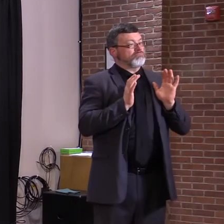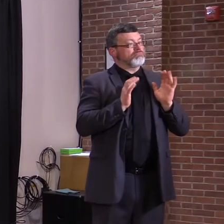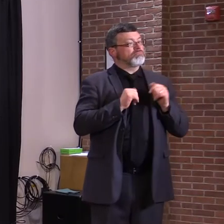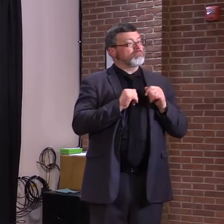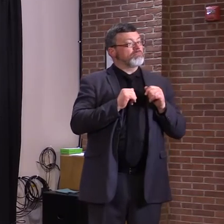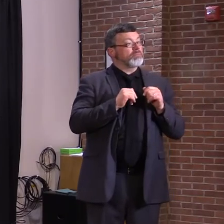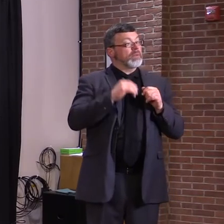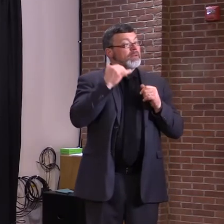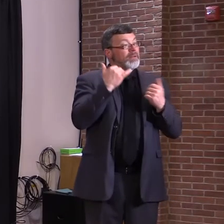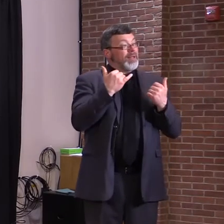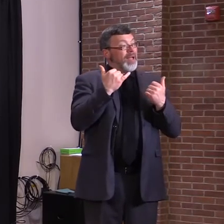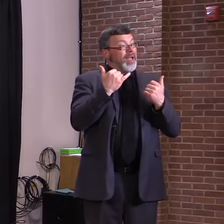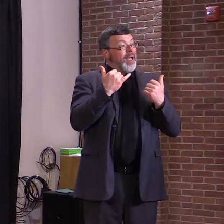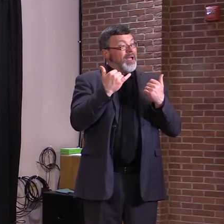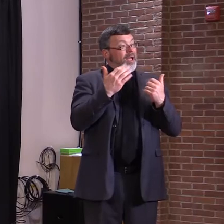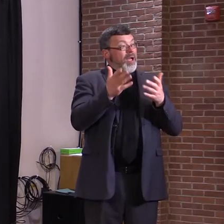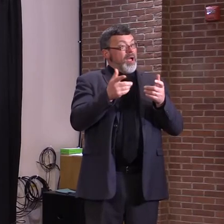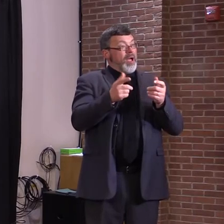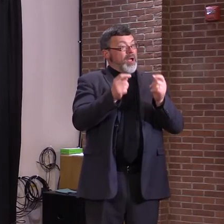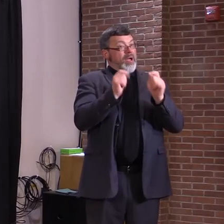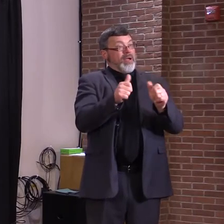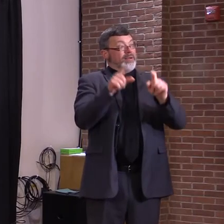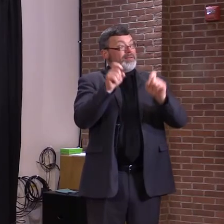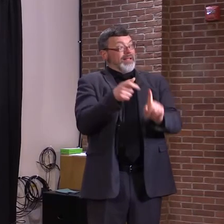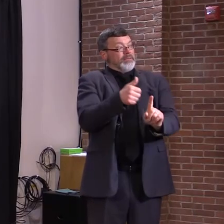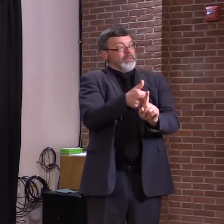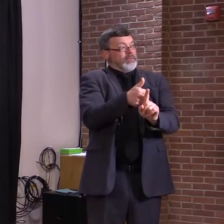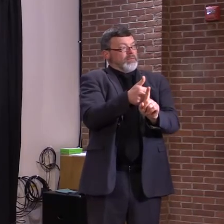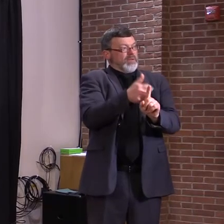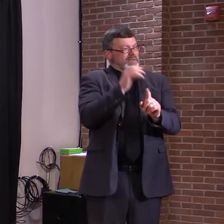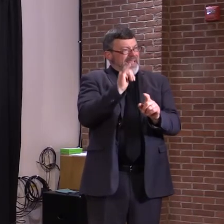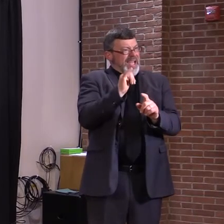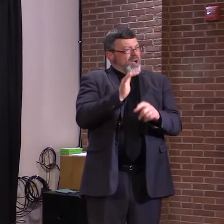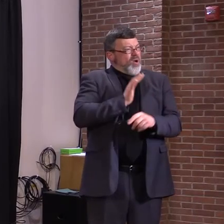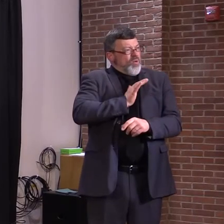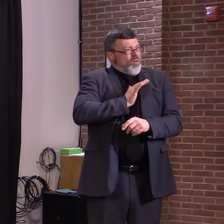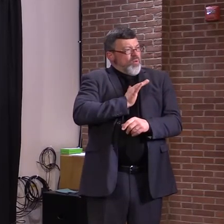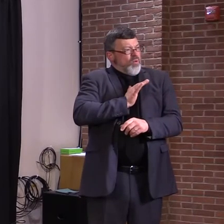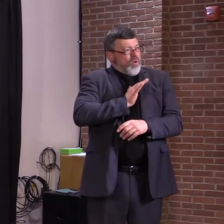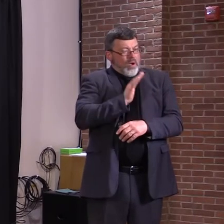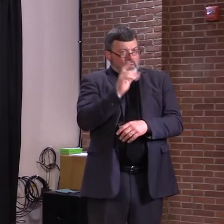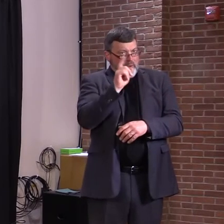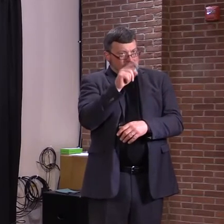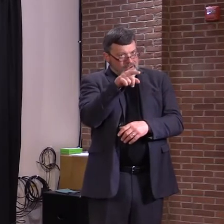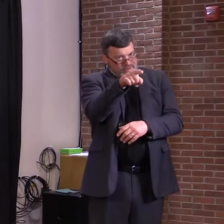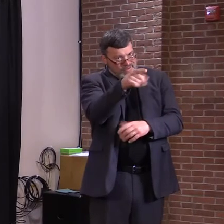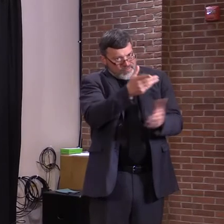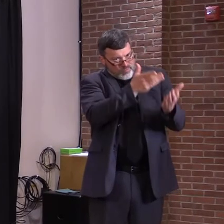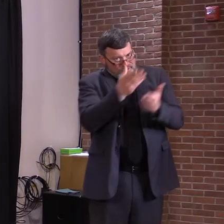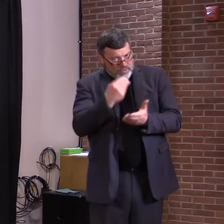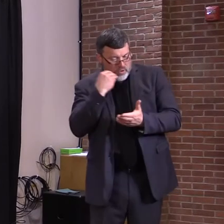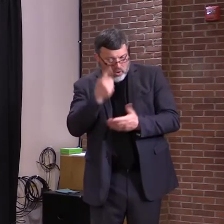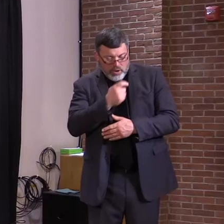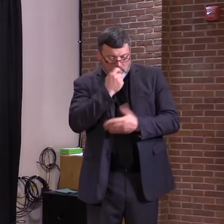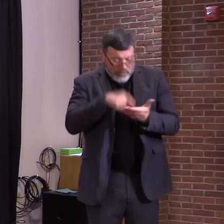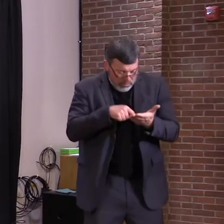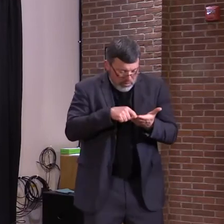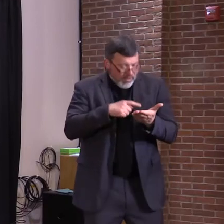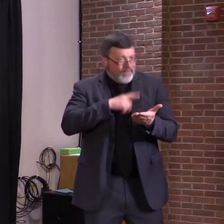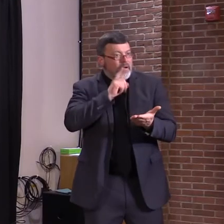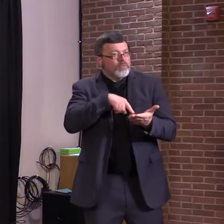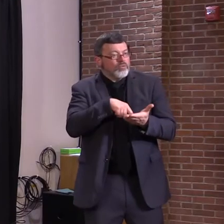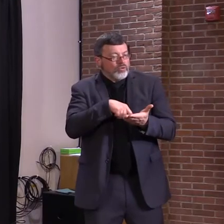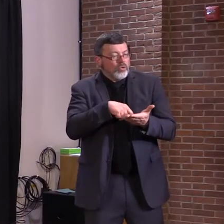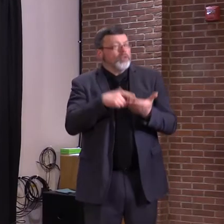individuals testing opportunities so that they can determine the results immediately, given the more recent strains of